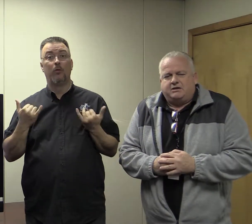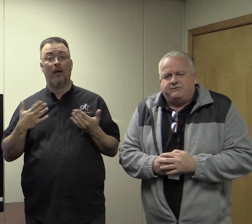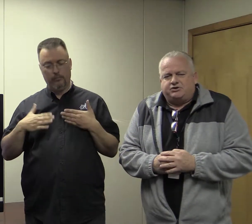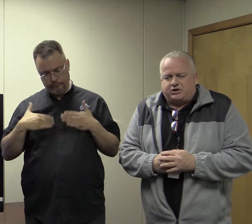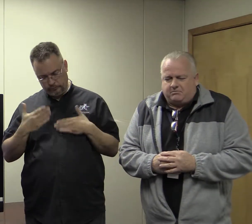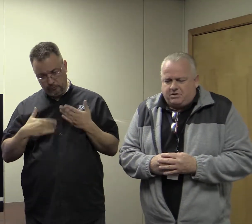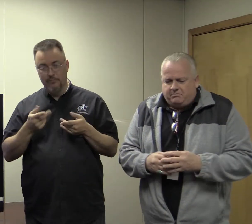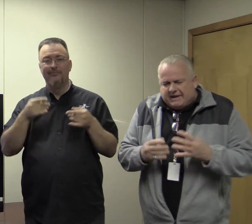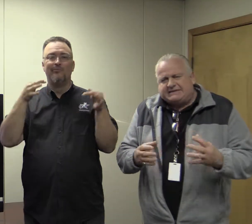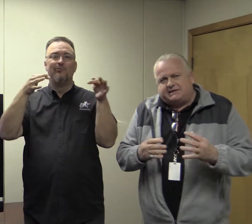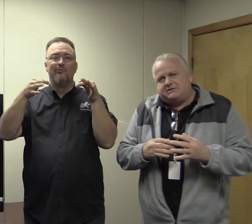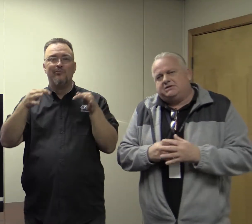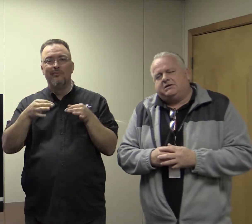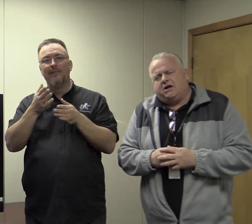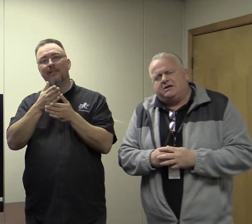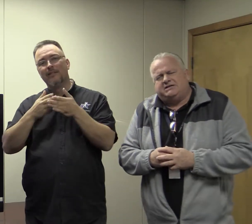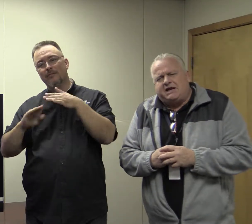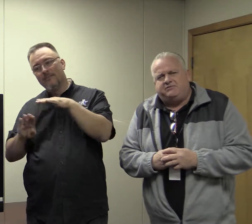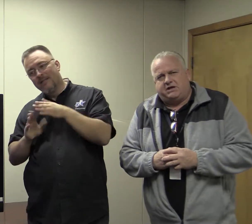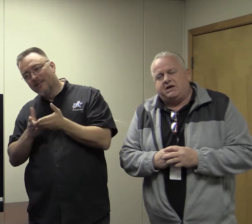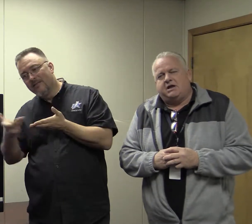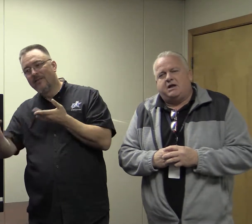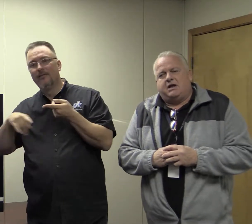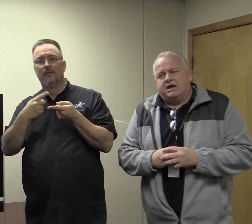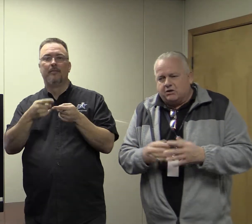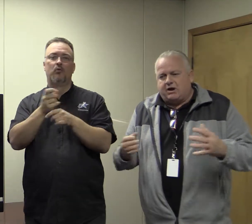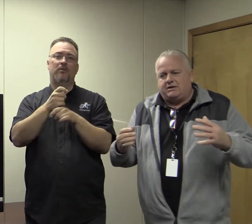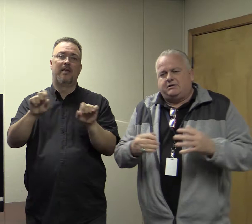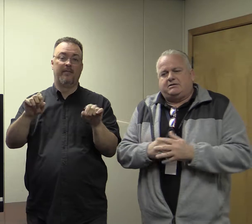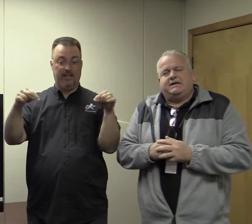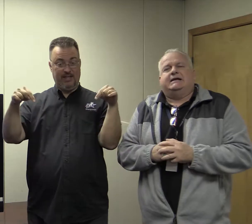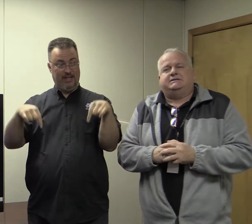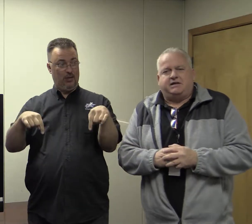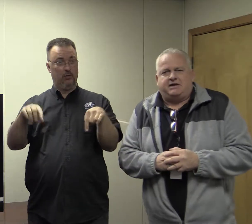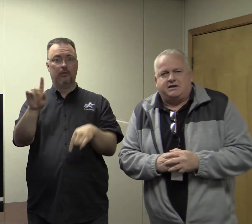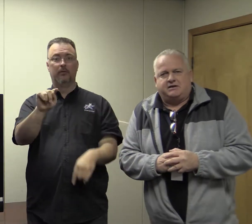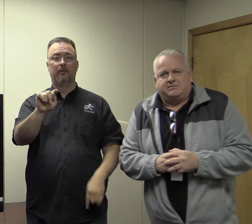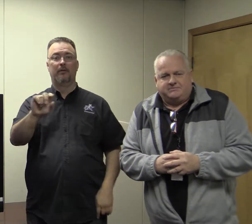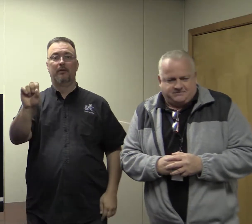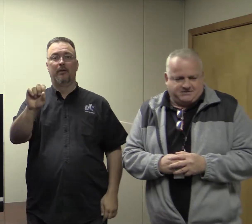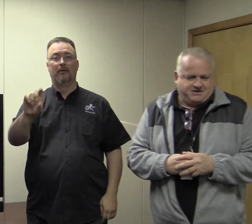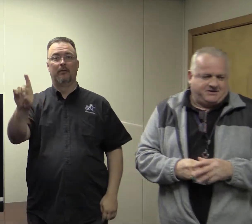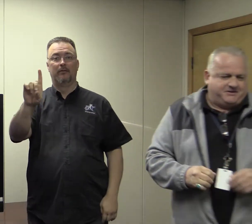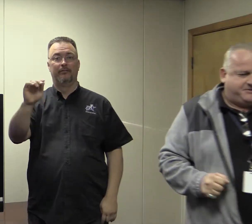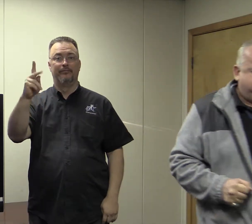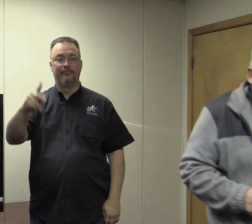give you some basics on safety here at TSD.